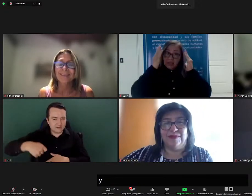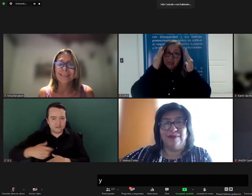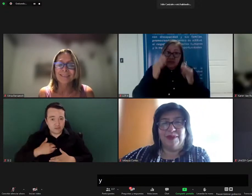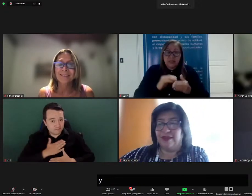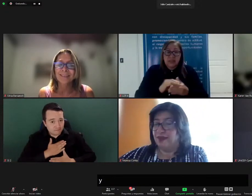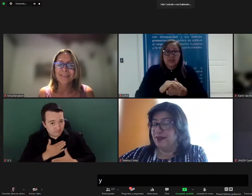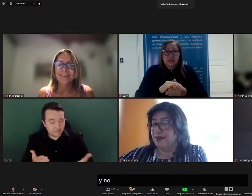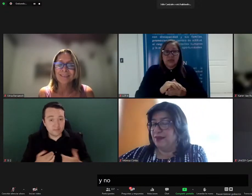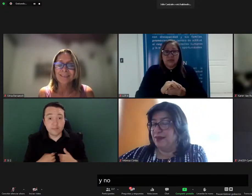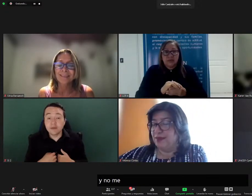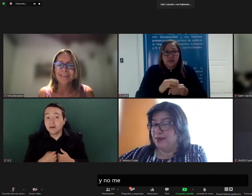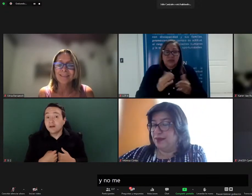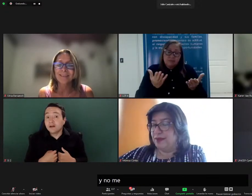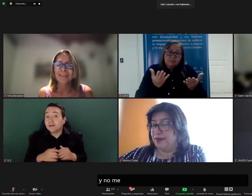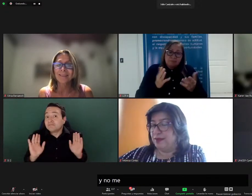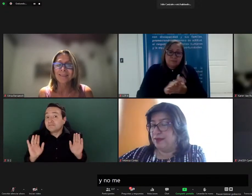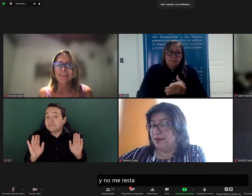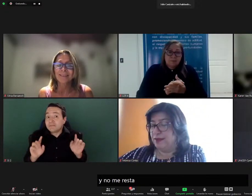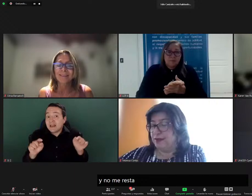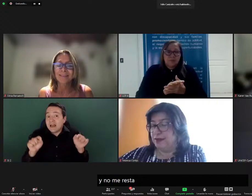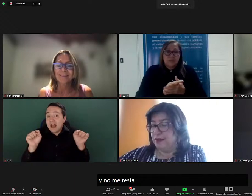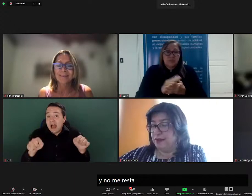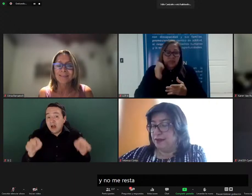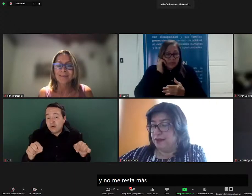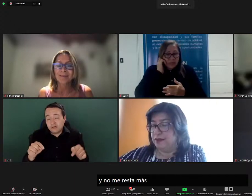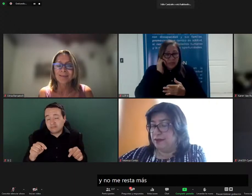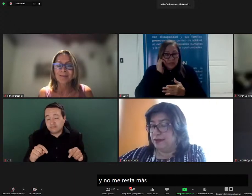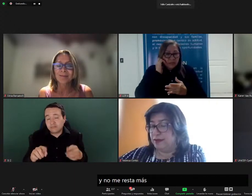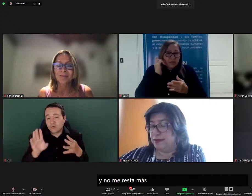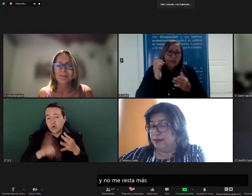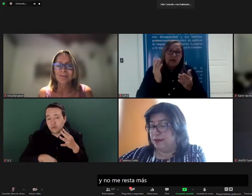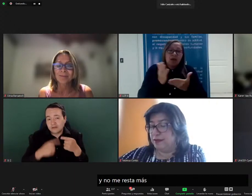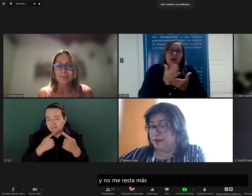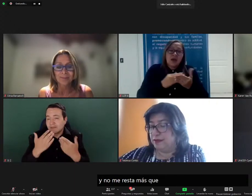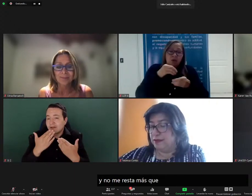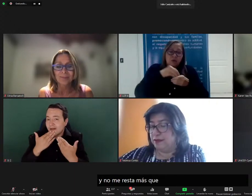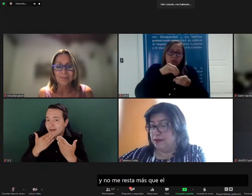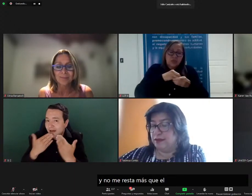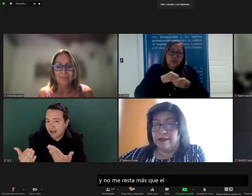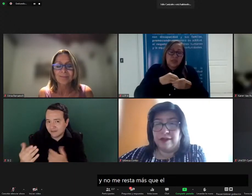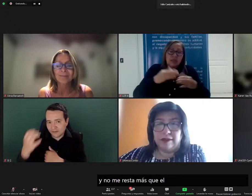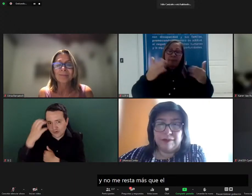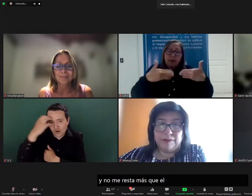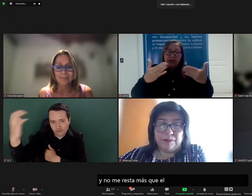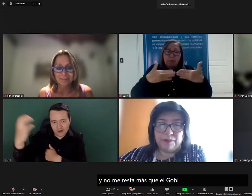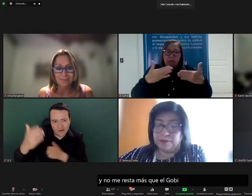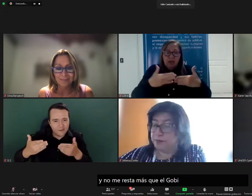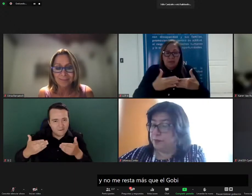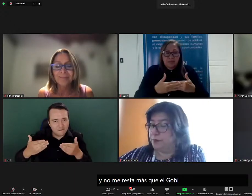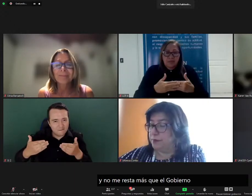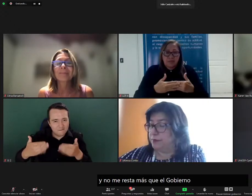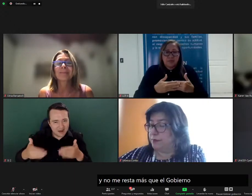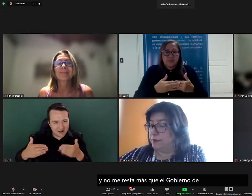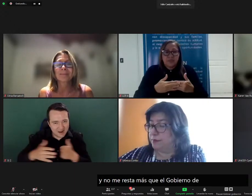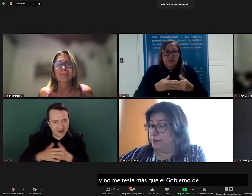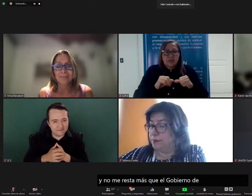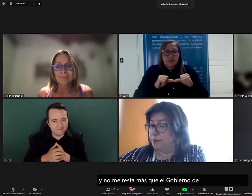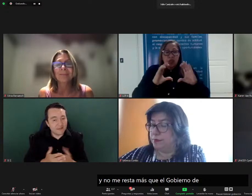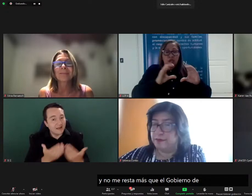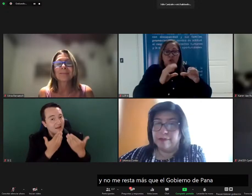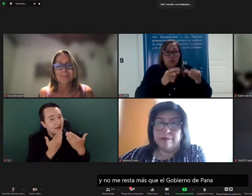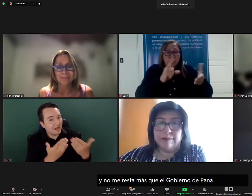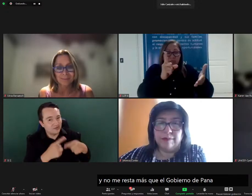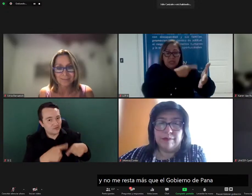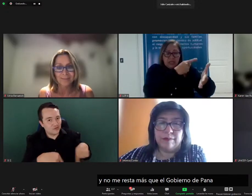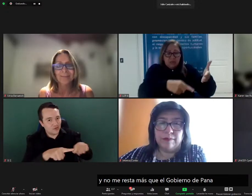be your moderator and i just have to thank the government of the republic of panama the